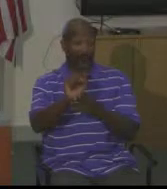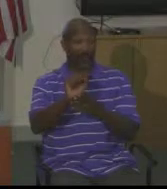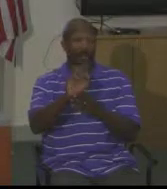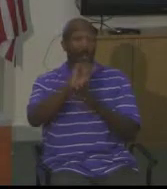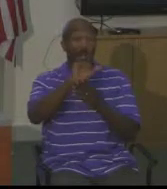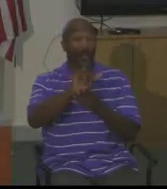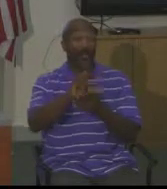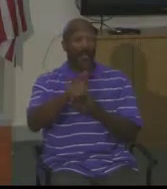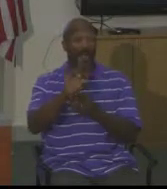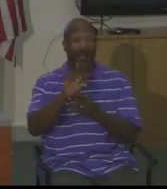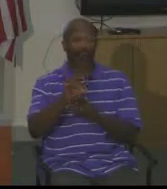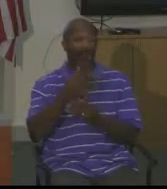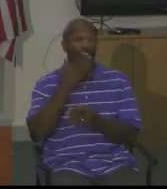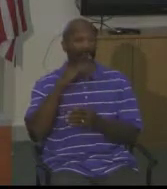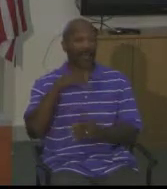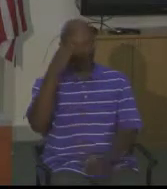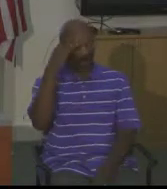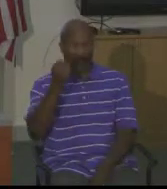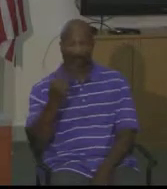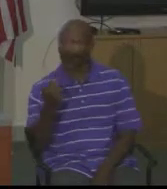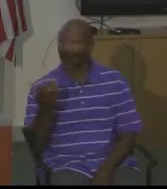only to find out you have bad memory.